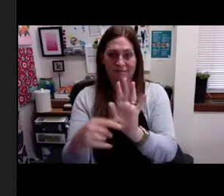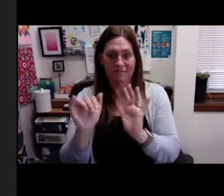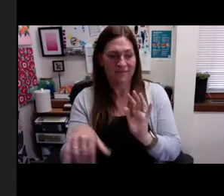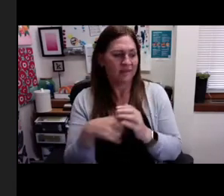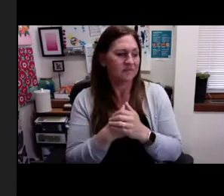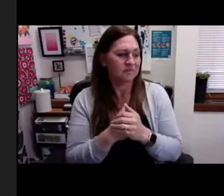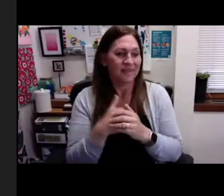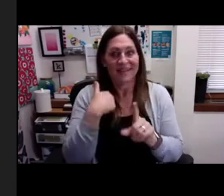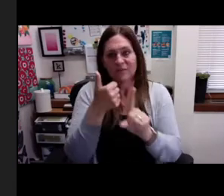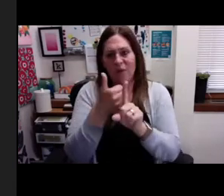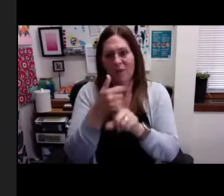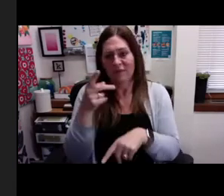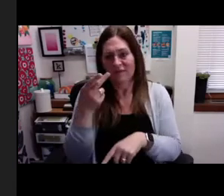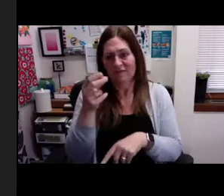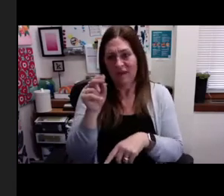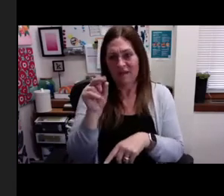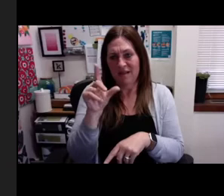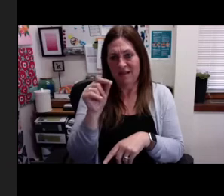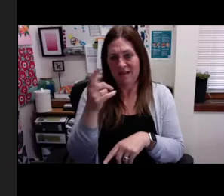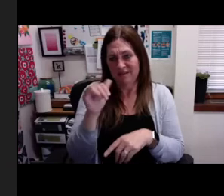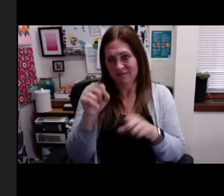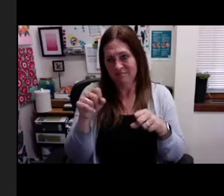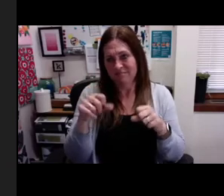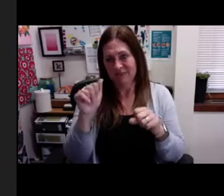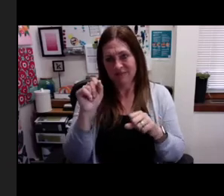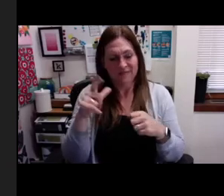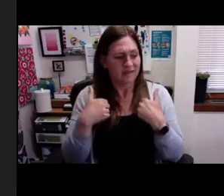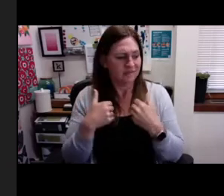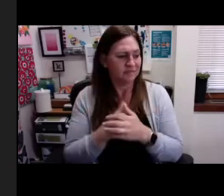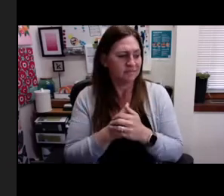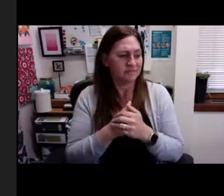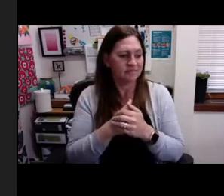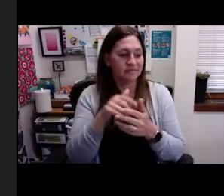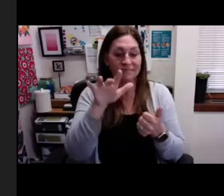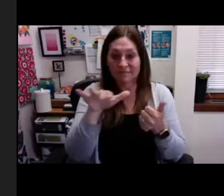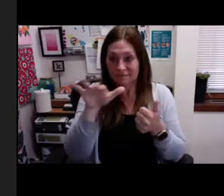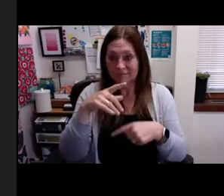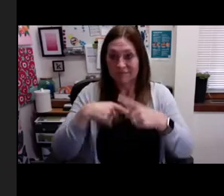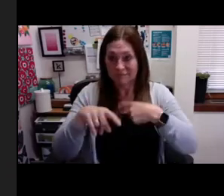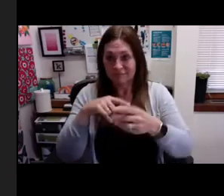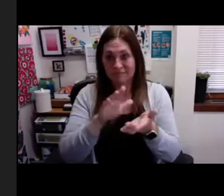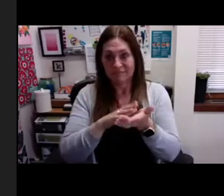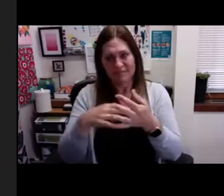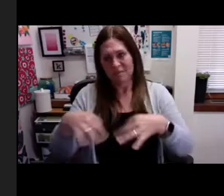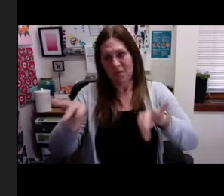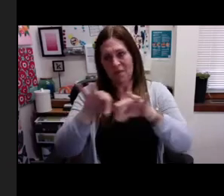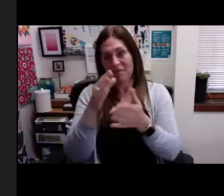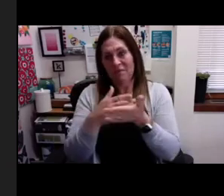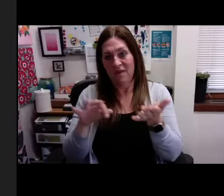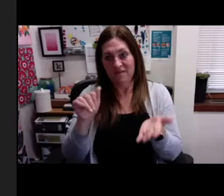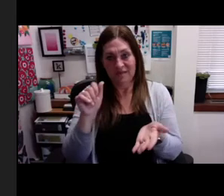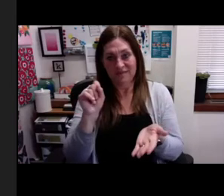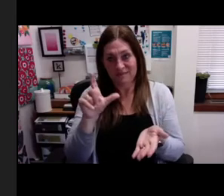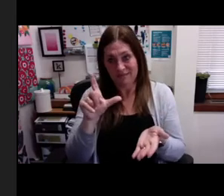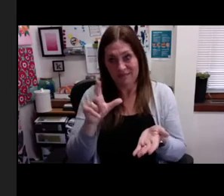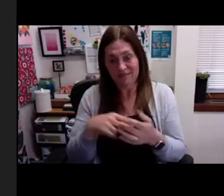queremos asegurarnos de que reconocemos ese patrón. que muestra que tiene, que el lenguaje de señas americano tiene